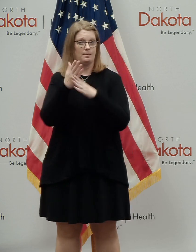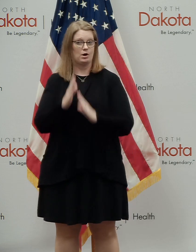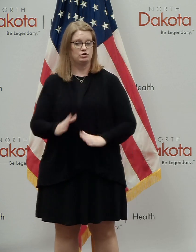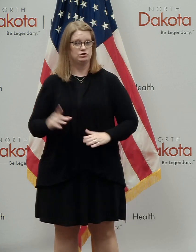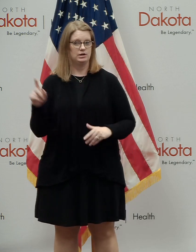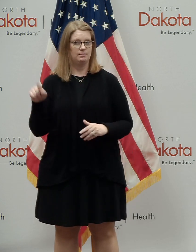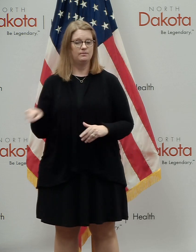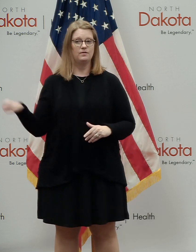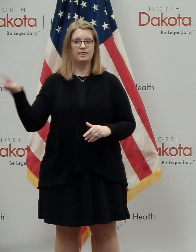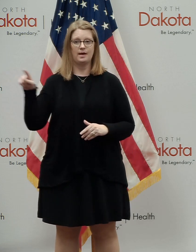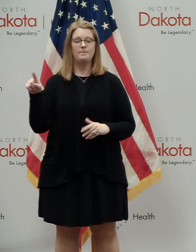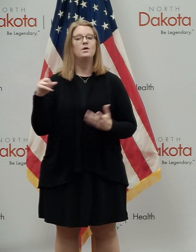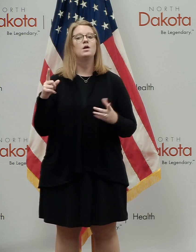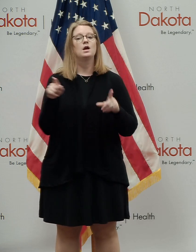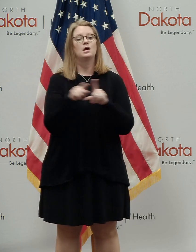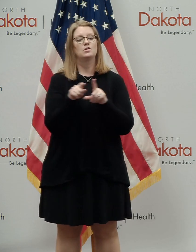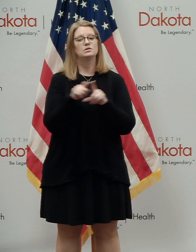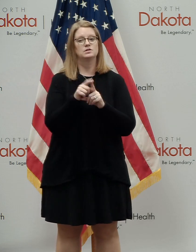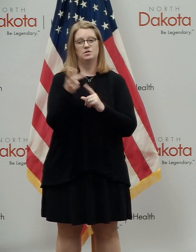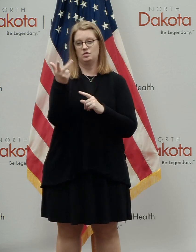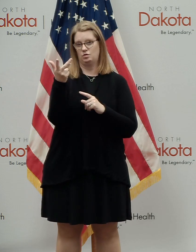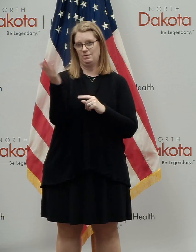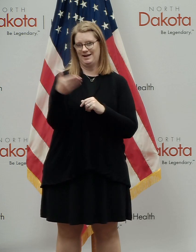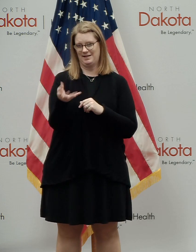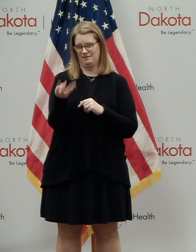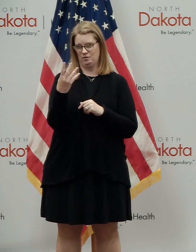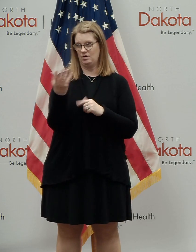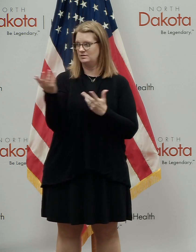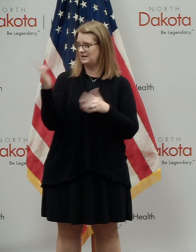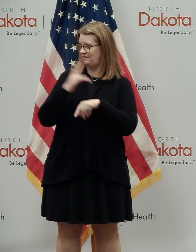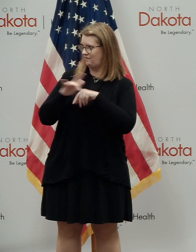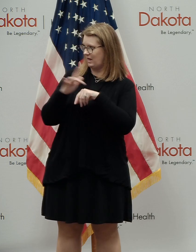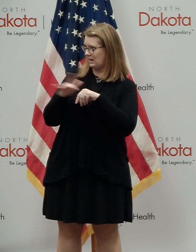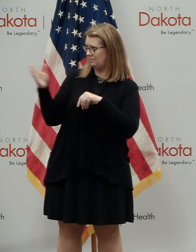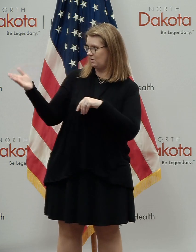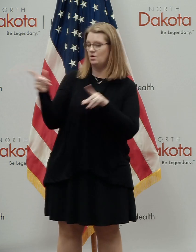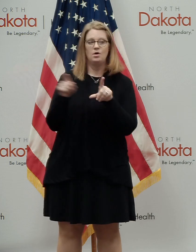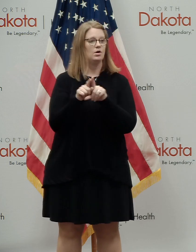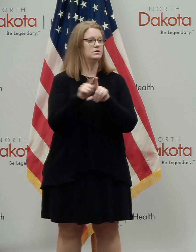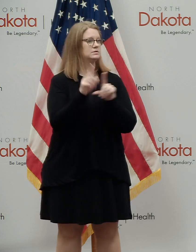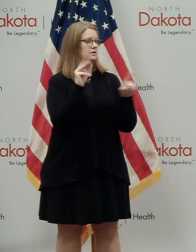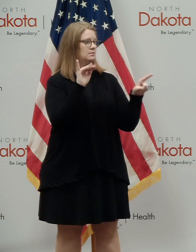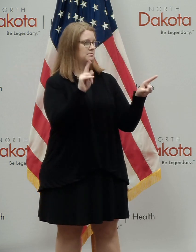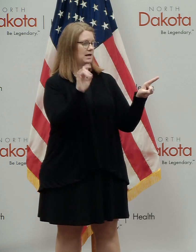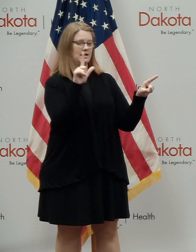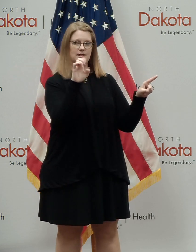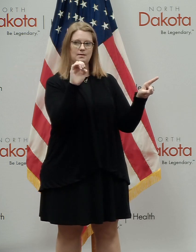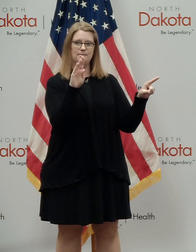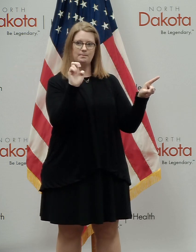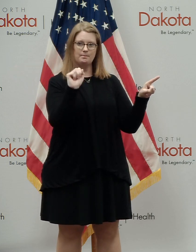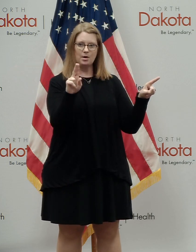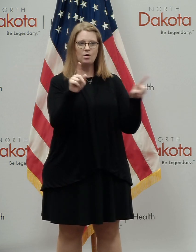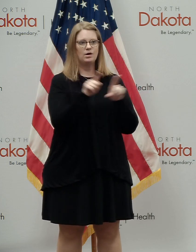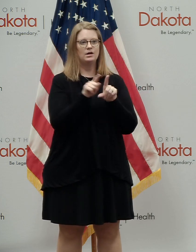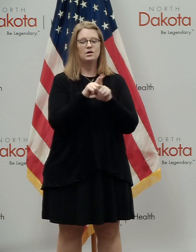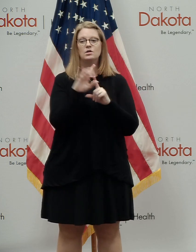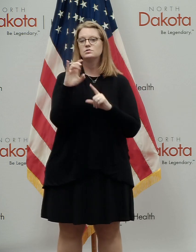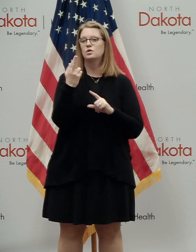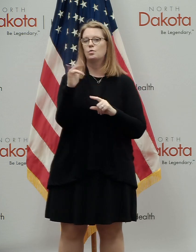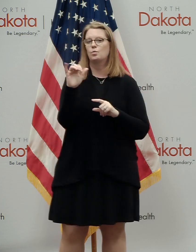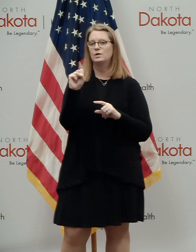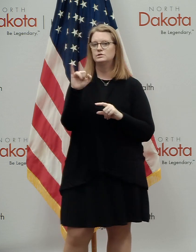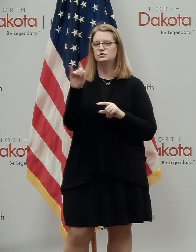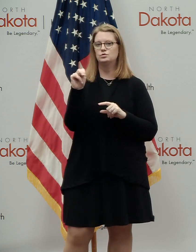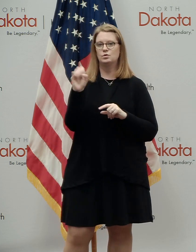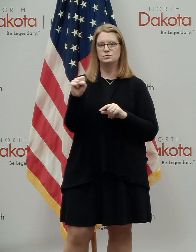them here, and we've got 3 of the 4 here for questions, as is Mike LeBeau, as is Chris Jones if needed. But with